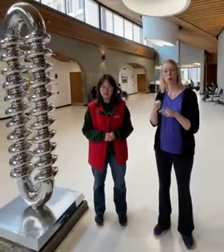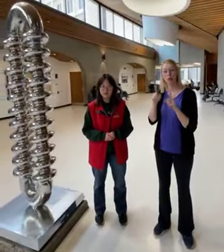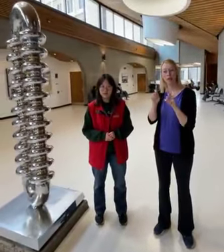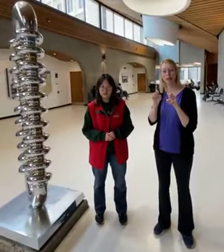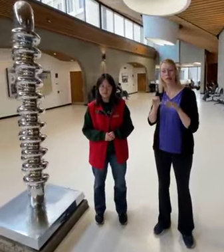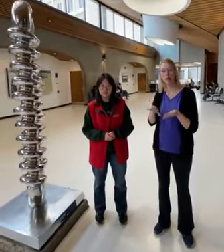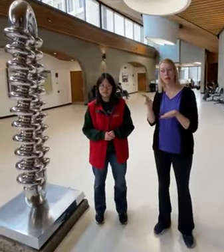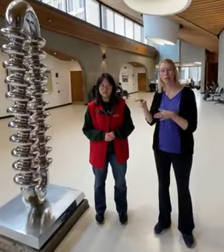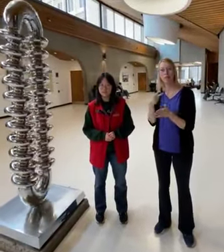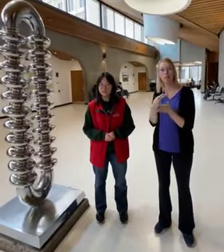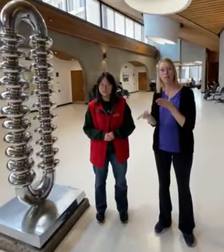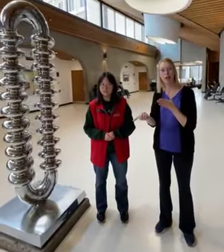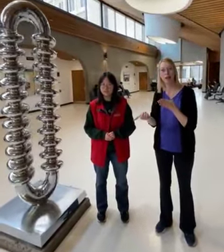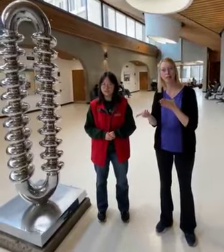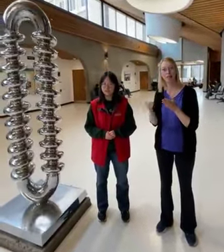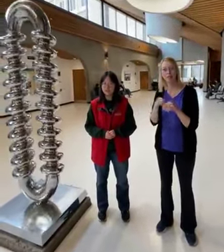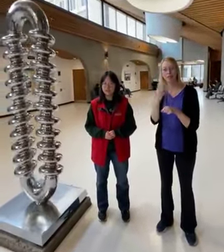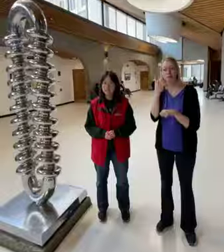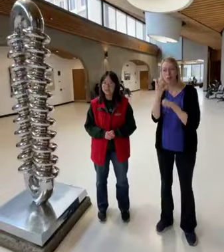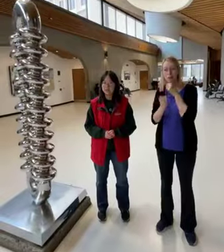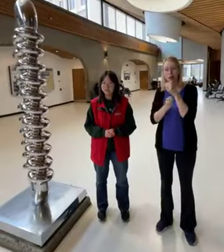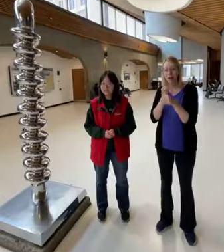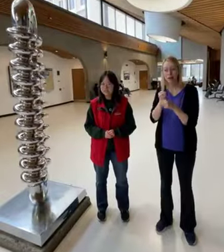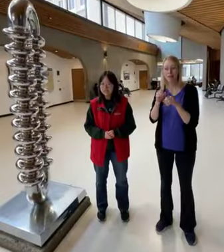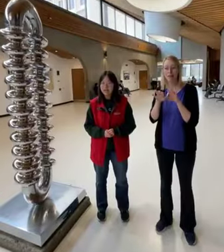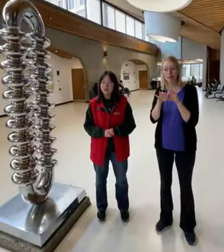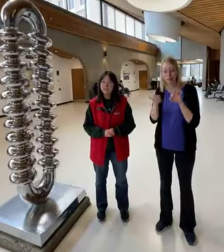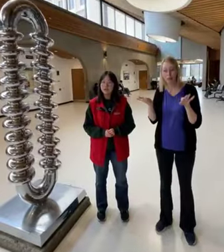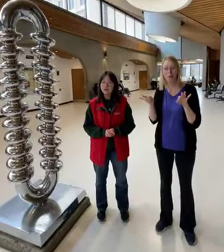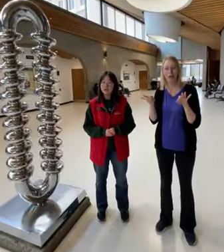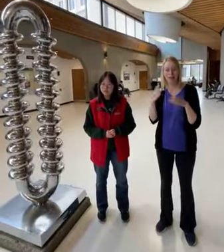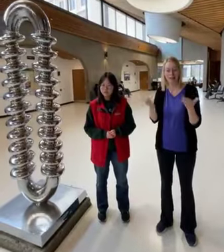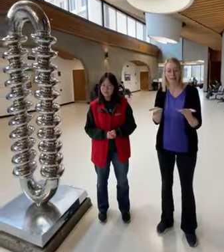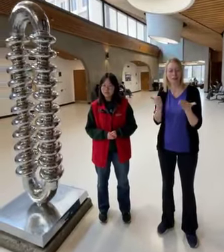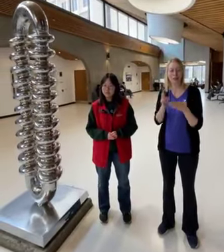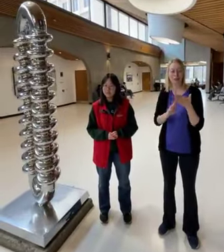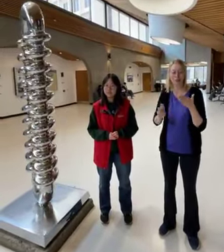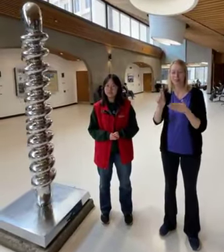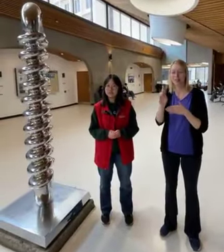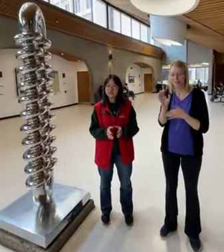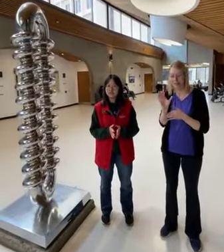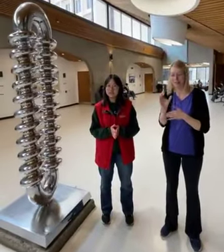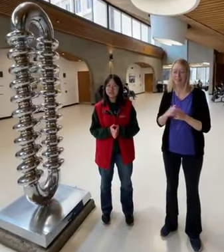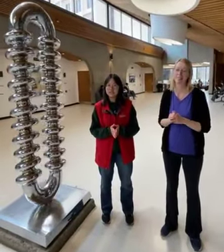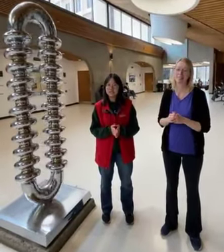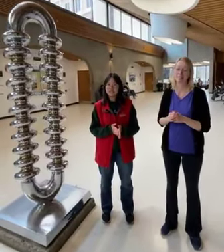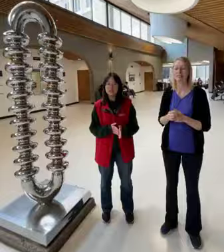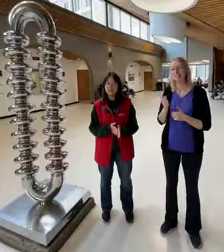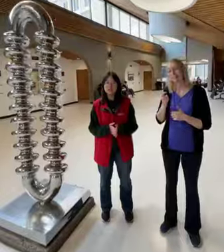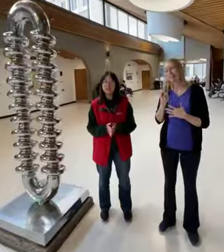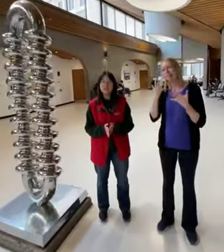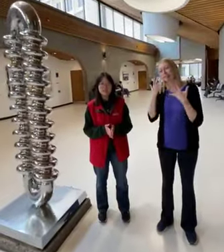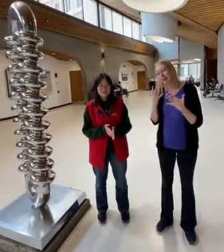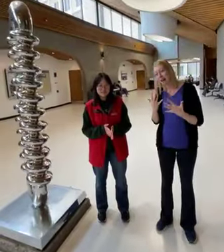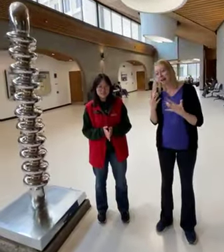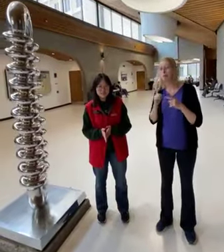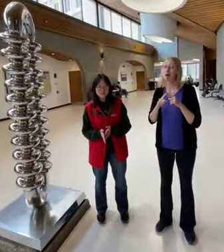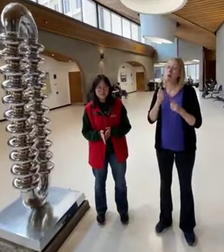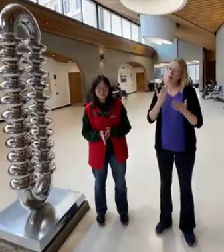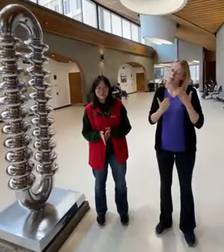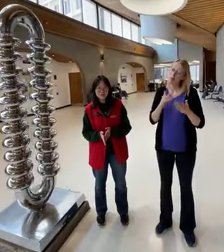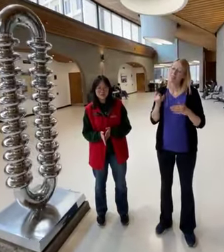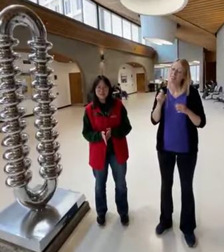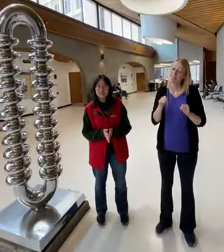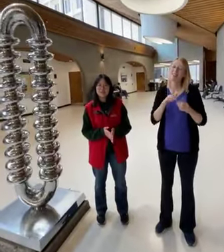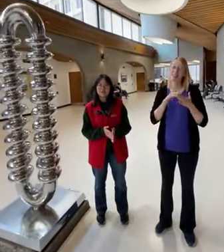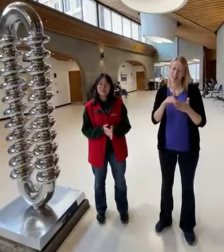that he had ever failed in his 4 years of engineering here at UFC. So a bit unfortunate, but she also did say that he could have maybe studied a little